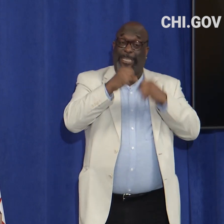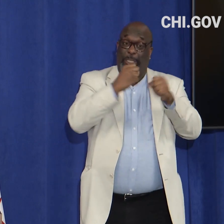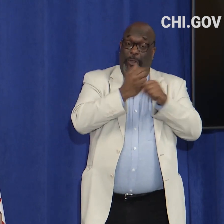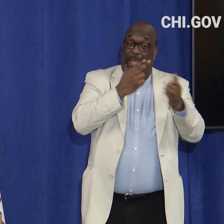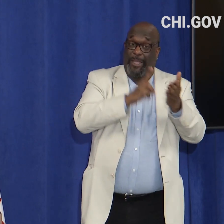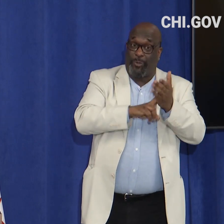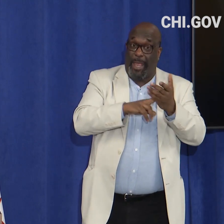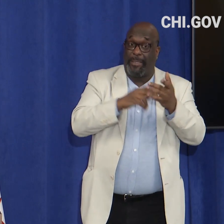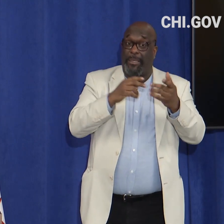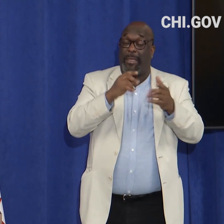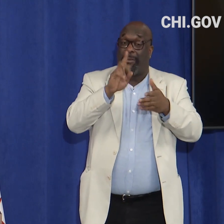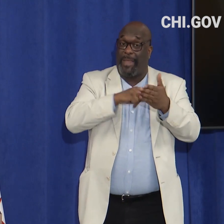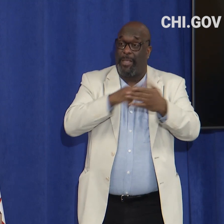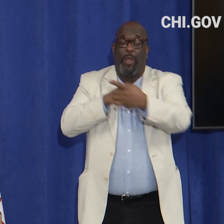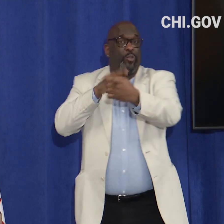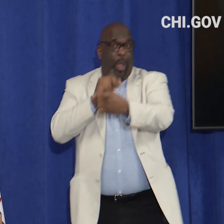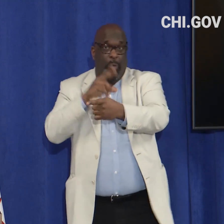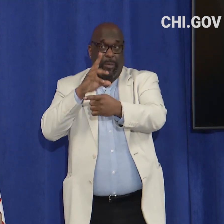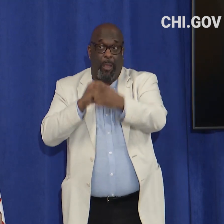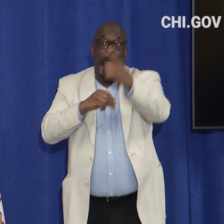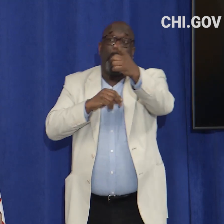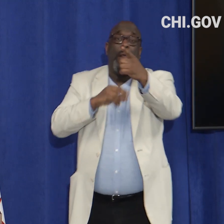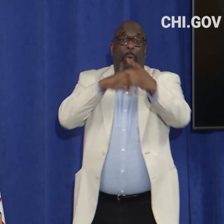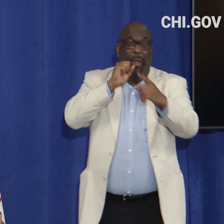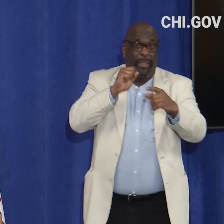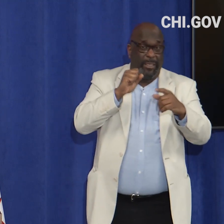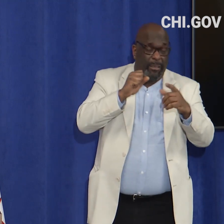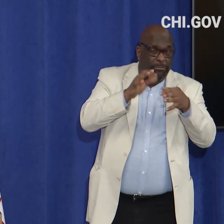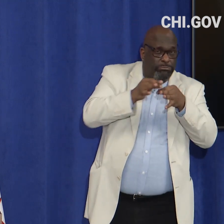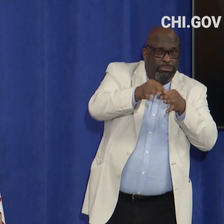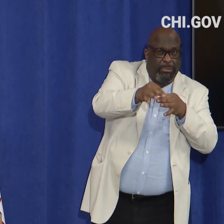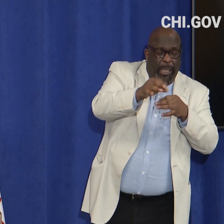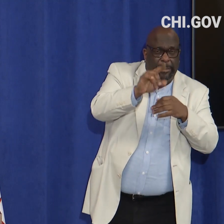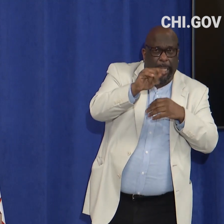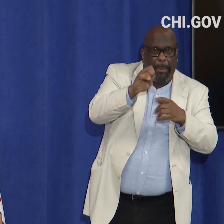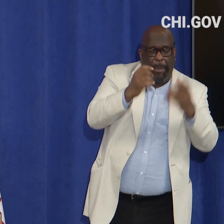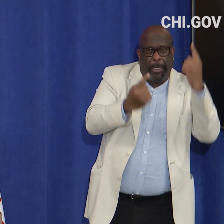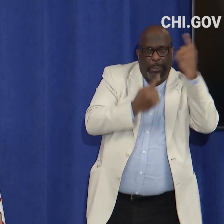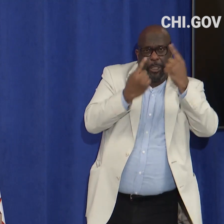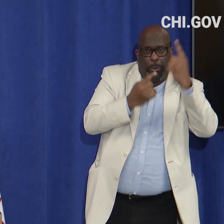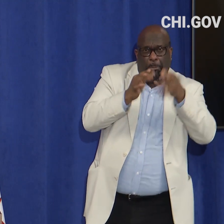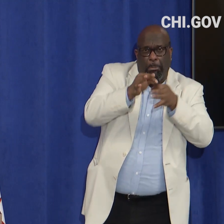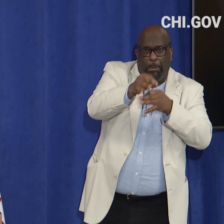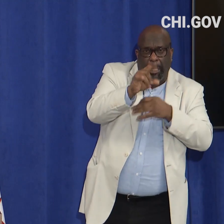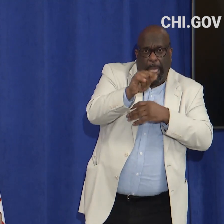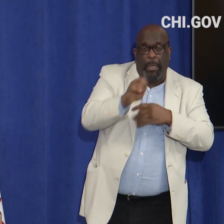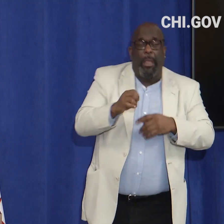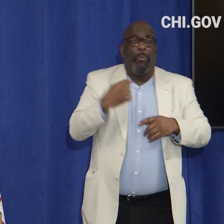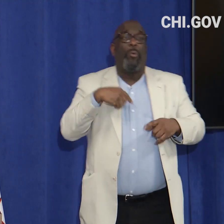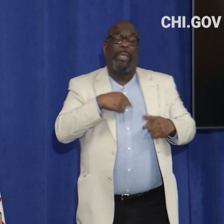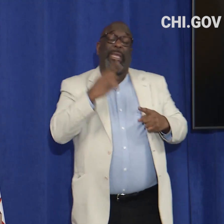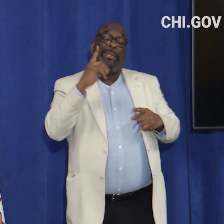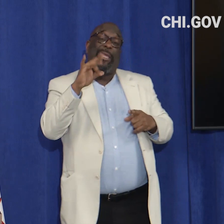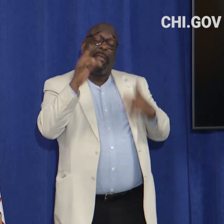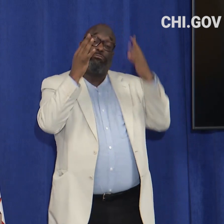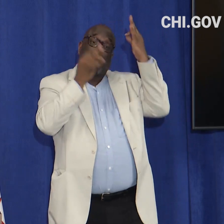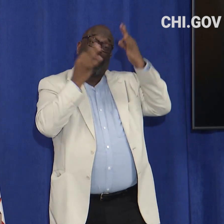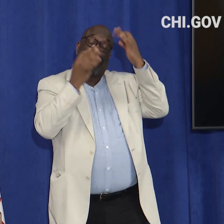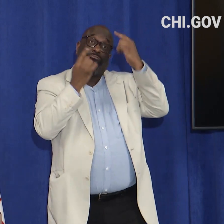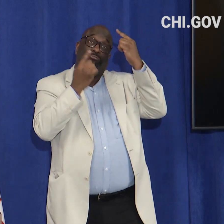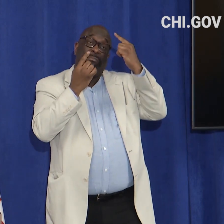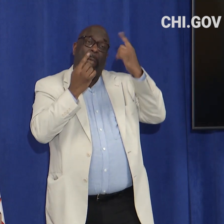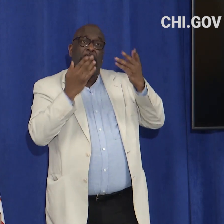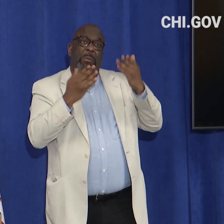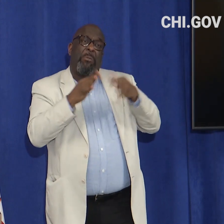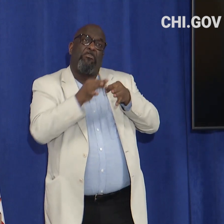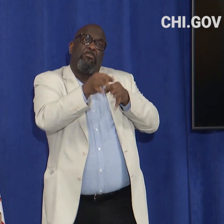in tandem? No. Was a later date considered? We did consider a later date, and that was part of the discussion and